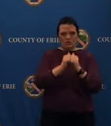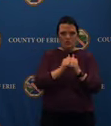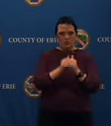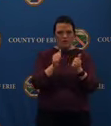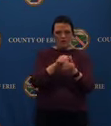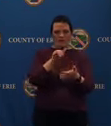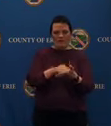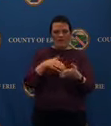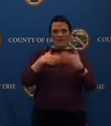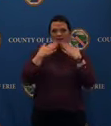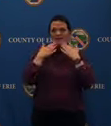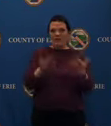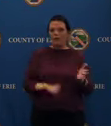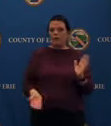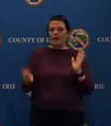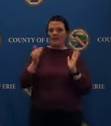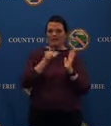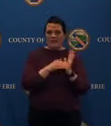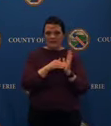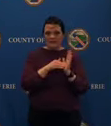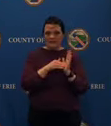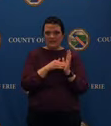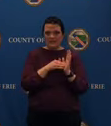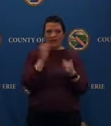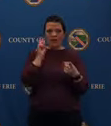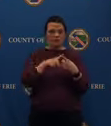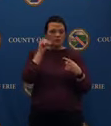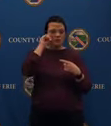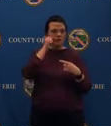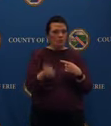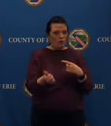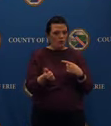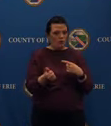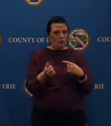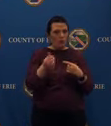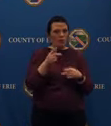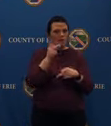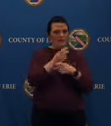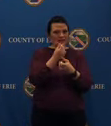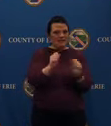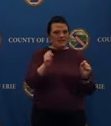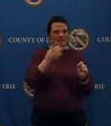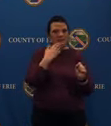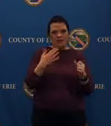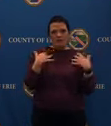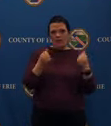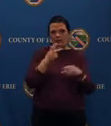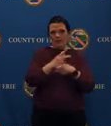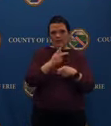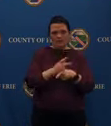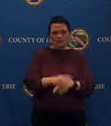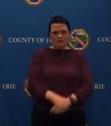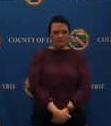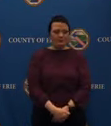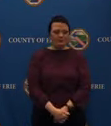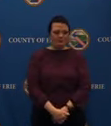With that, I thank you once again, and until tomorrow, be safe and be well all. Take care.